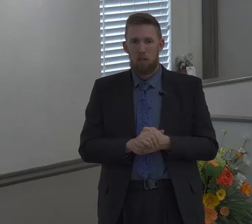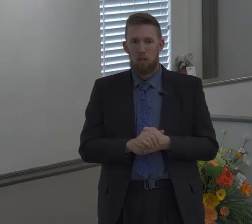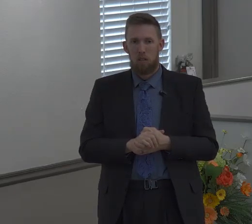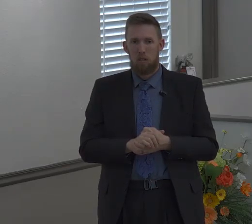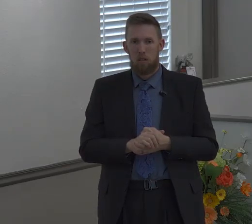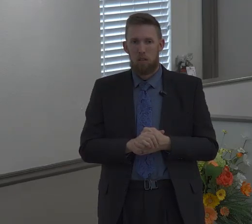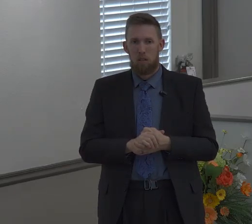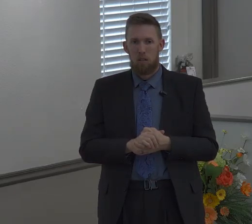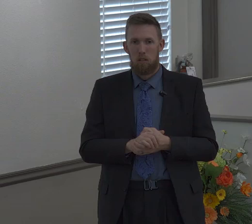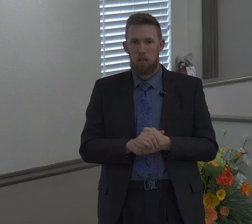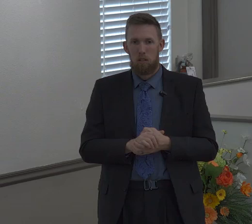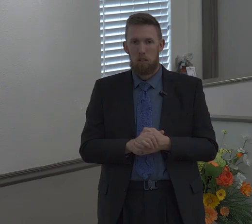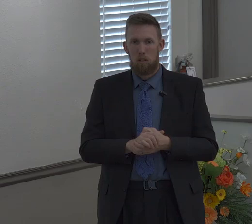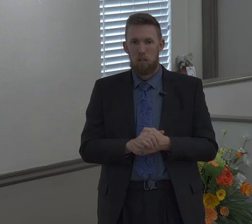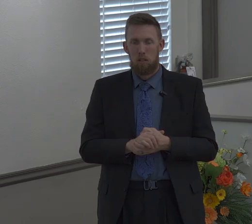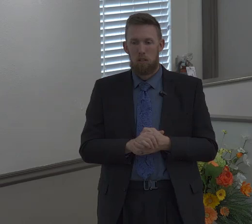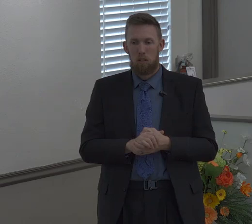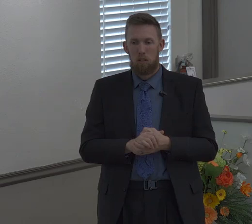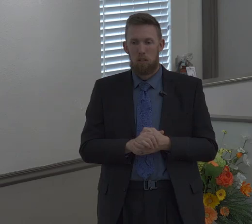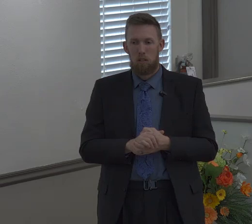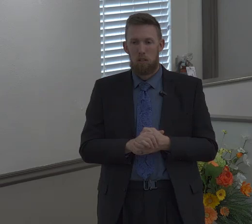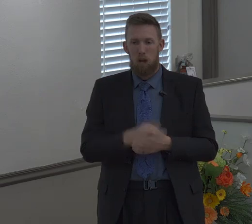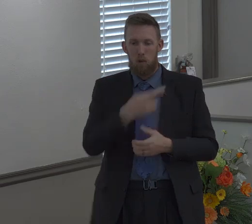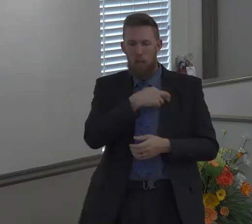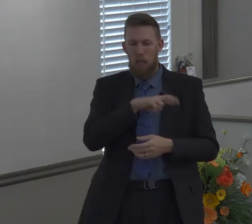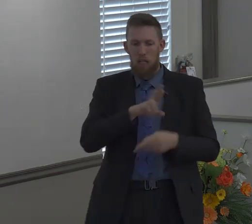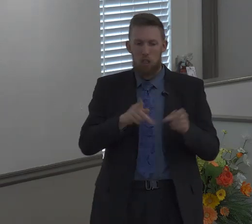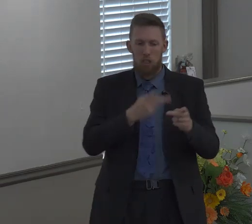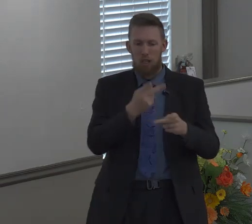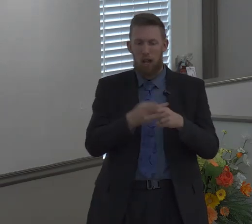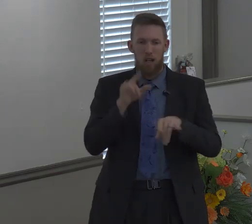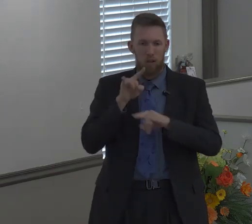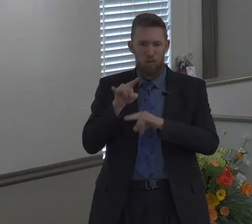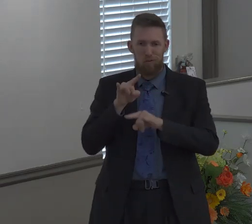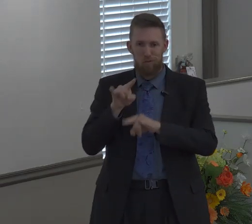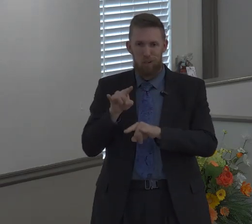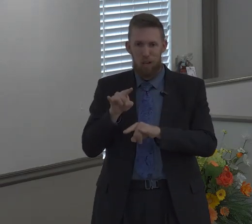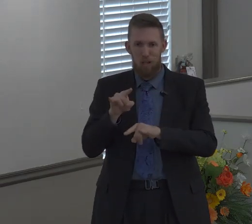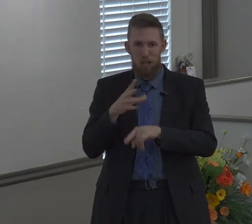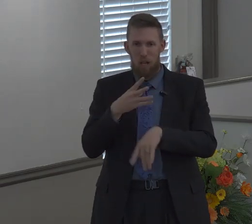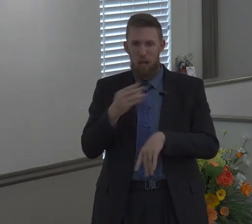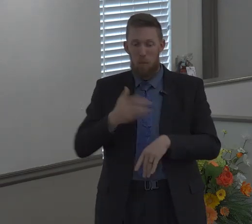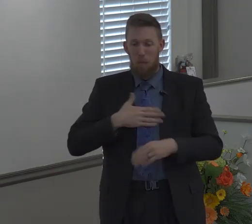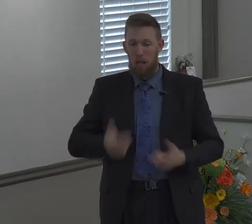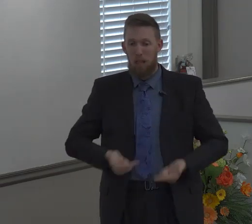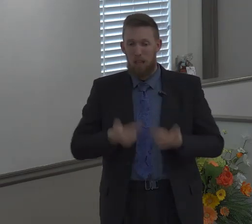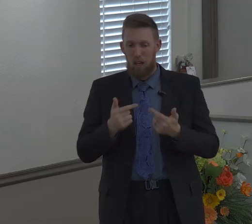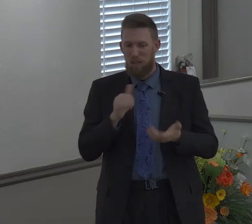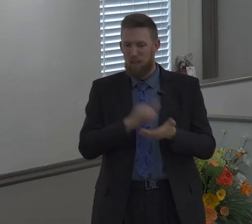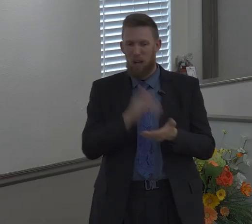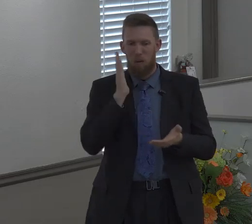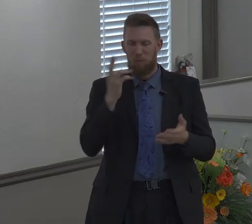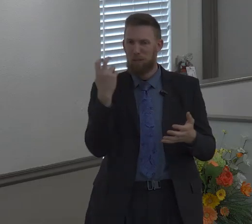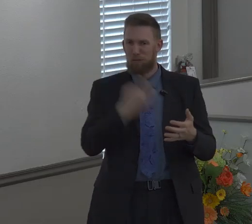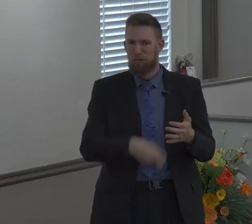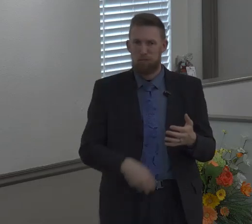I didn't need that. A religiousized version of the old Gary Randall is a pile of